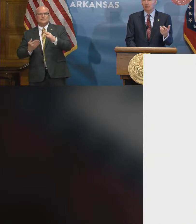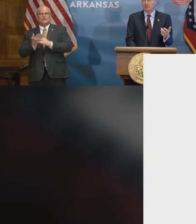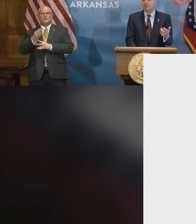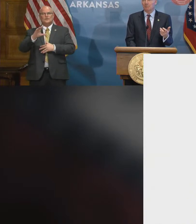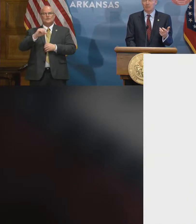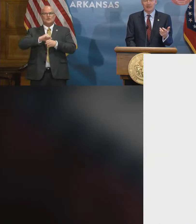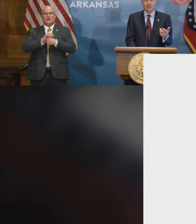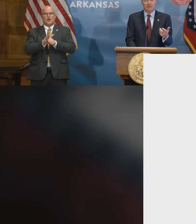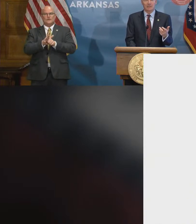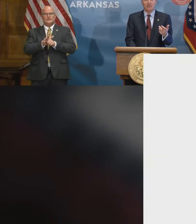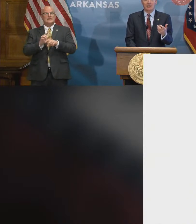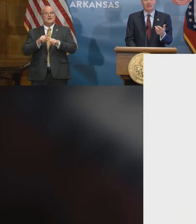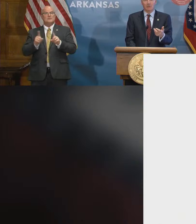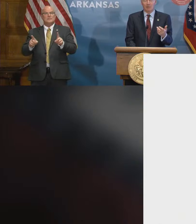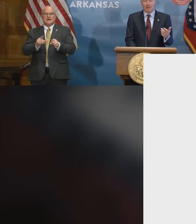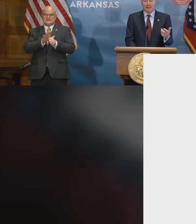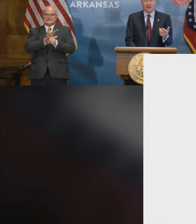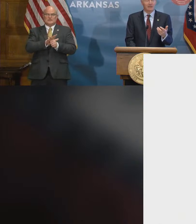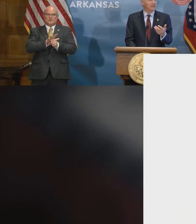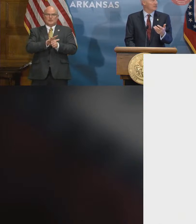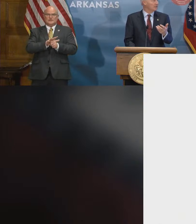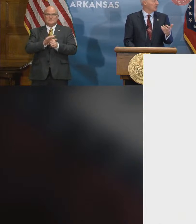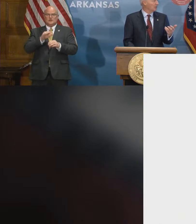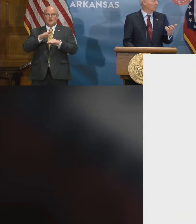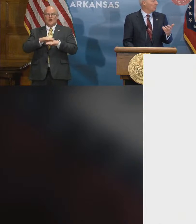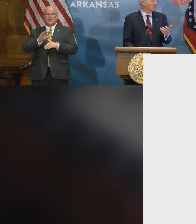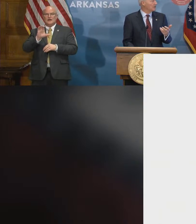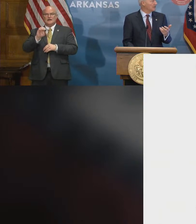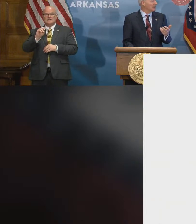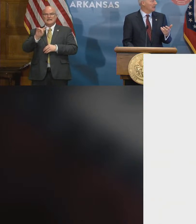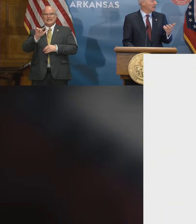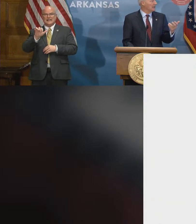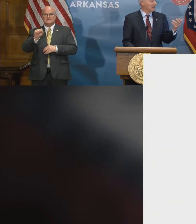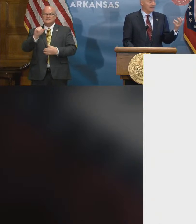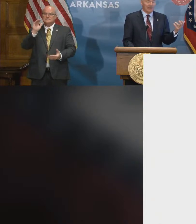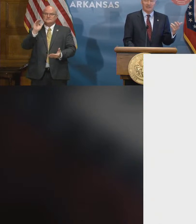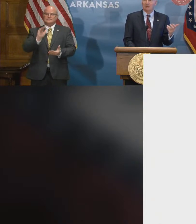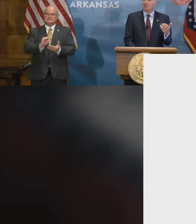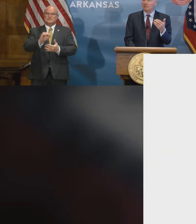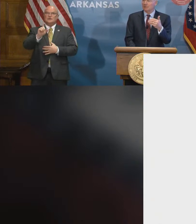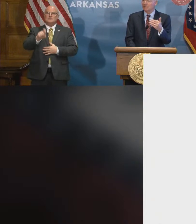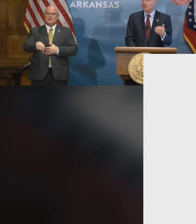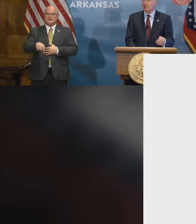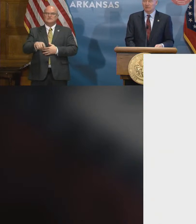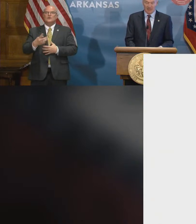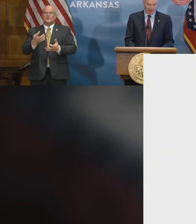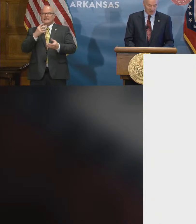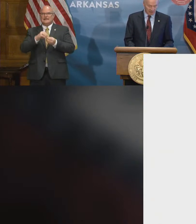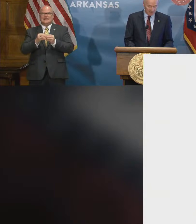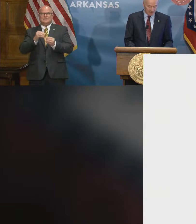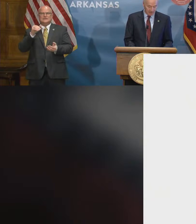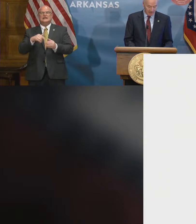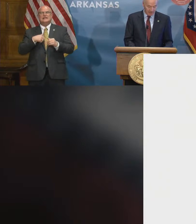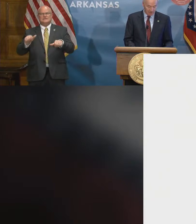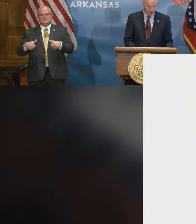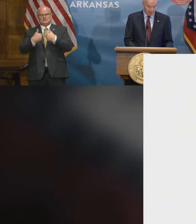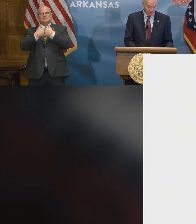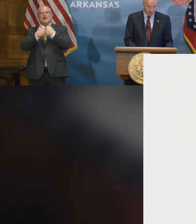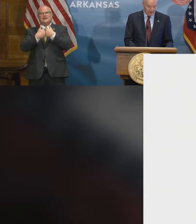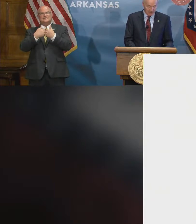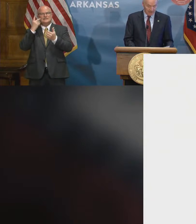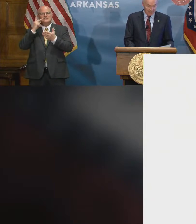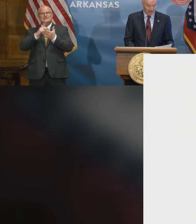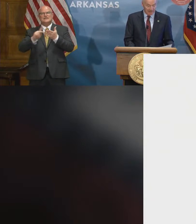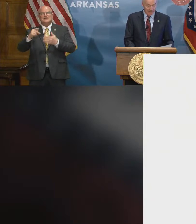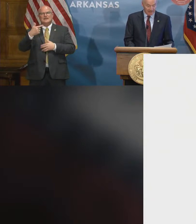we've got to relieve the pressure on our counties, and so we want to see that number reduced. And I've challenged Secretary Graves to